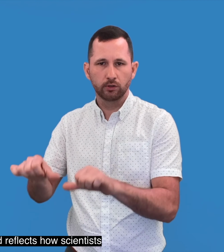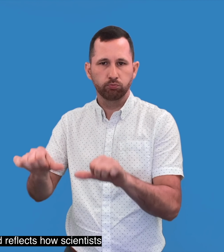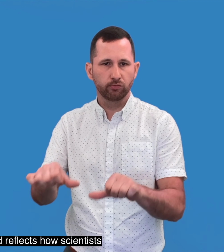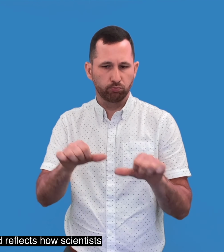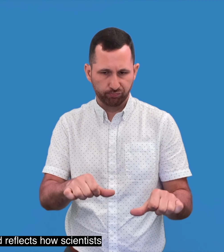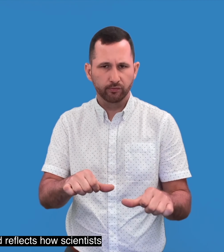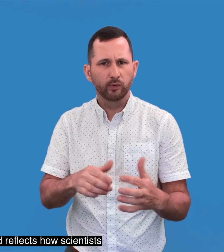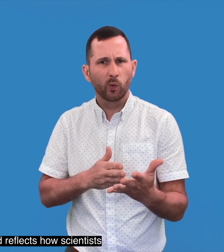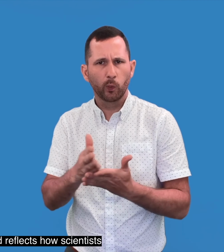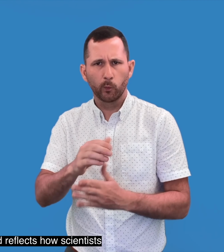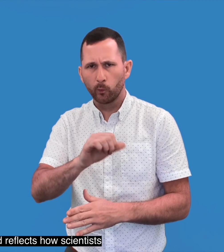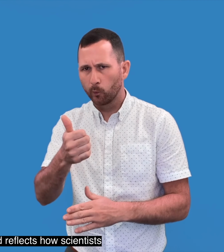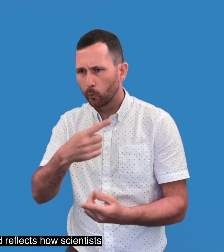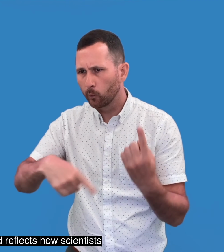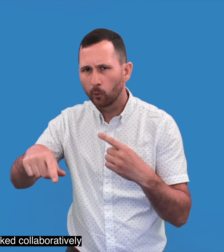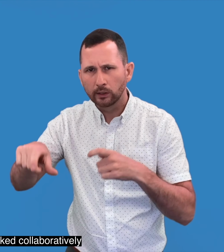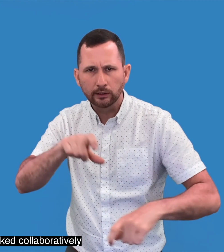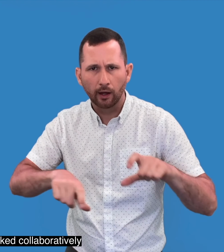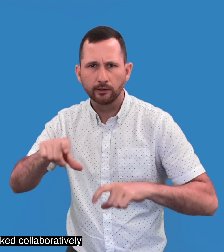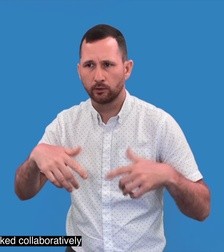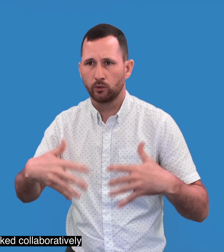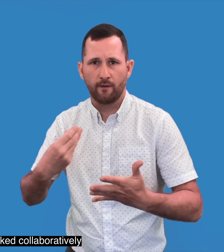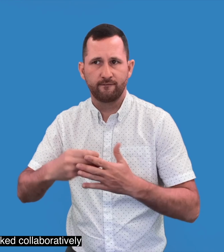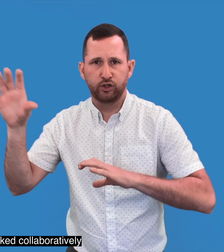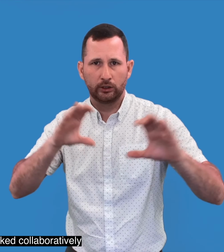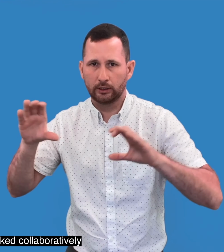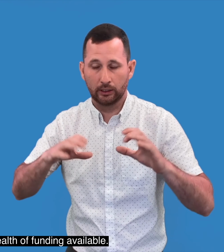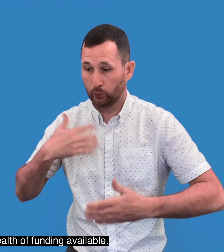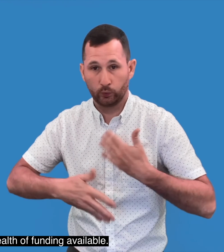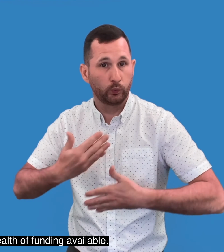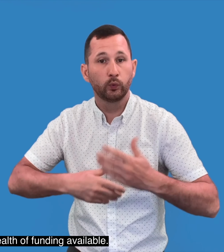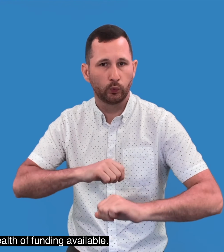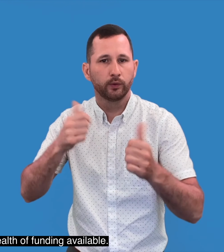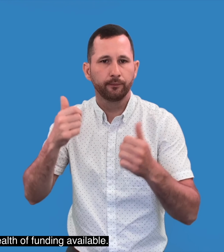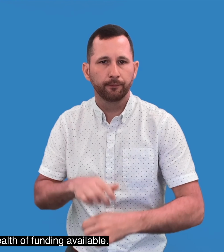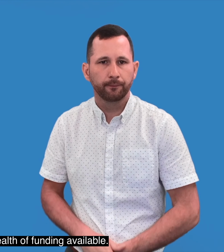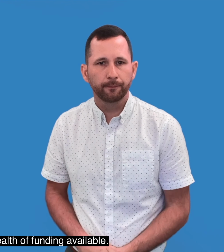speed reflects how scientists have worked collaboratively and with the wealth of funding